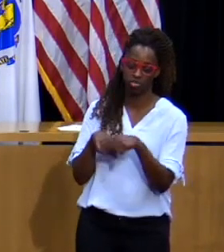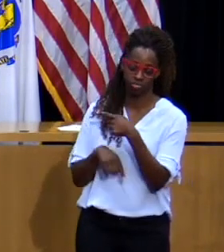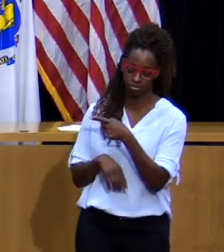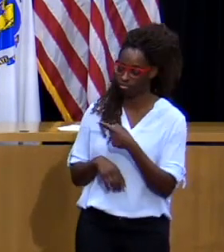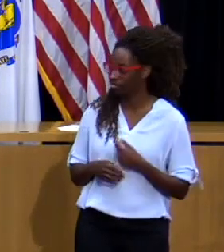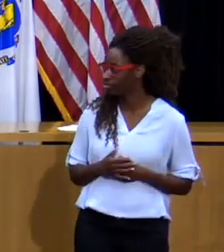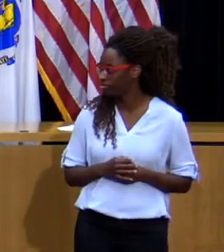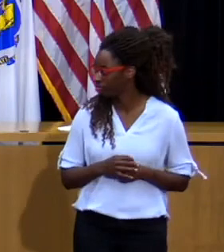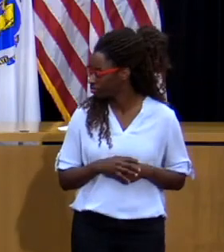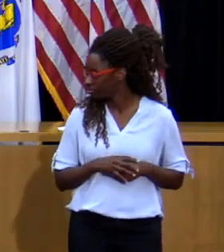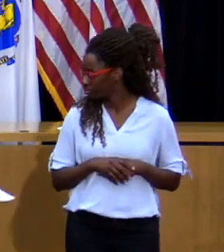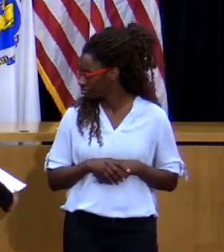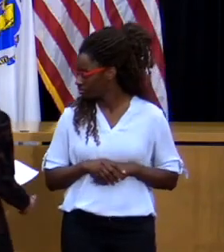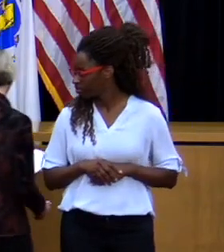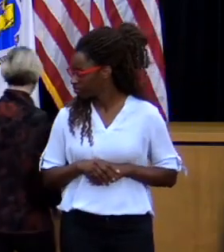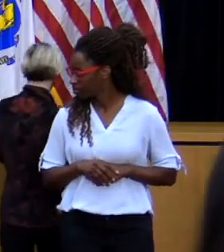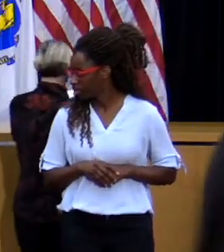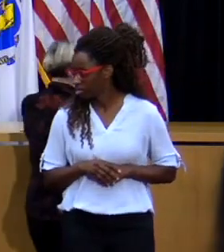think.